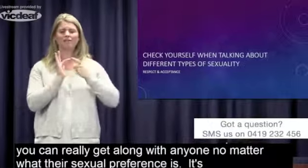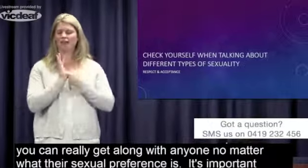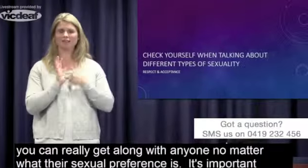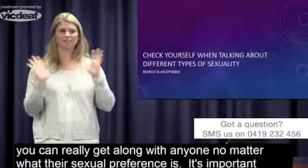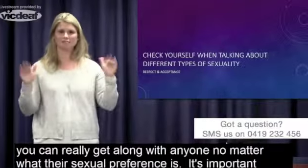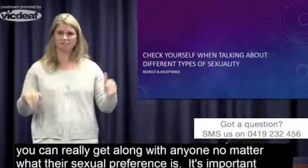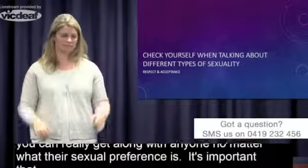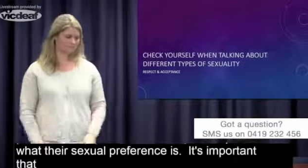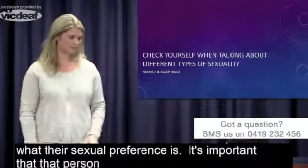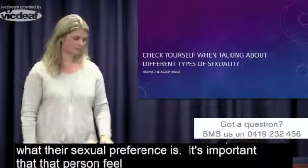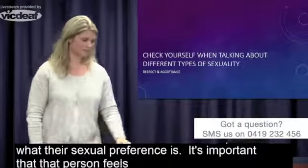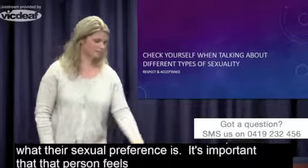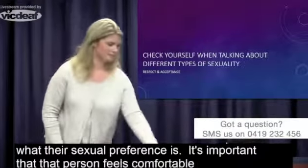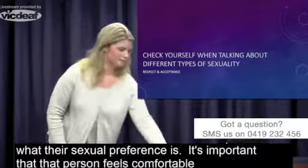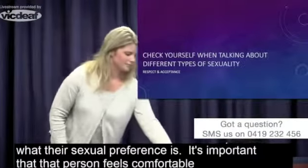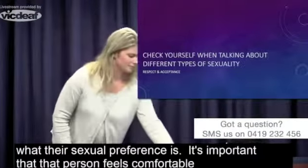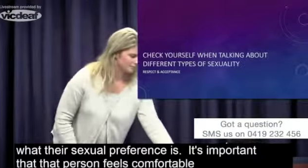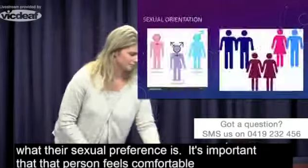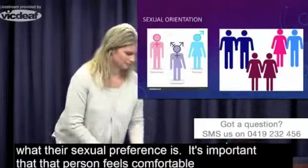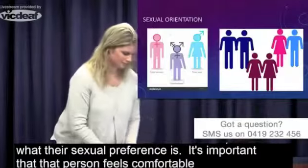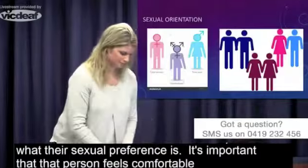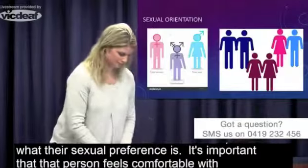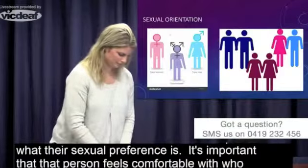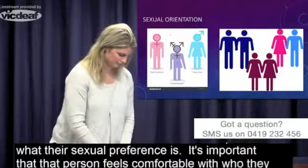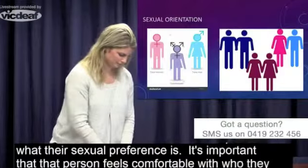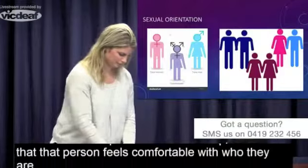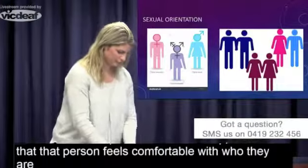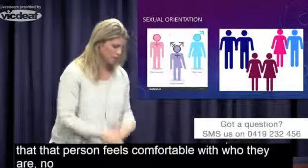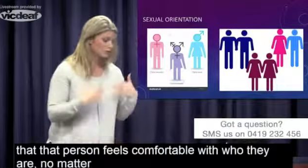matter who they are and what their sexual preference is.